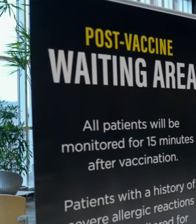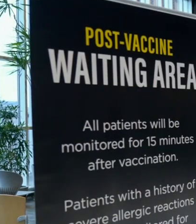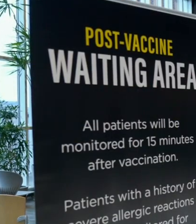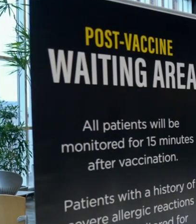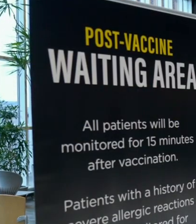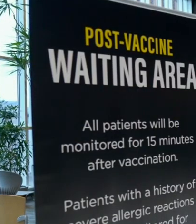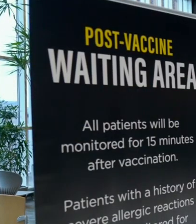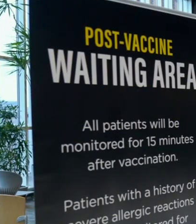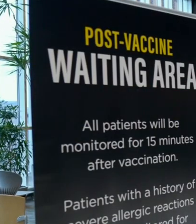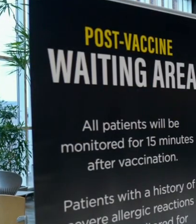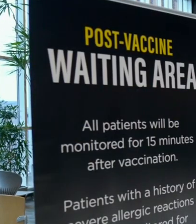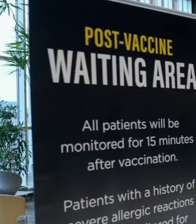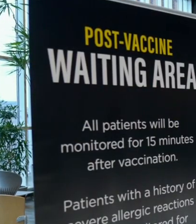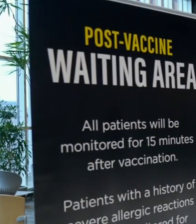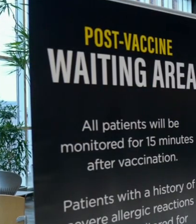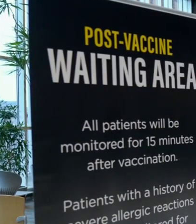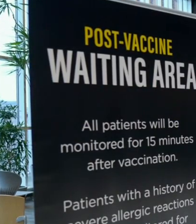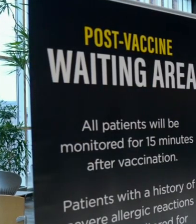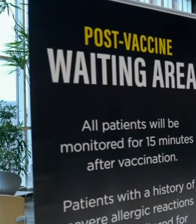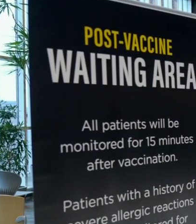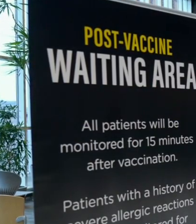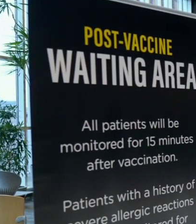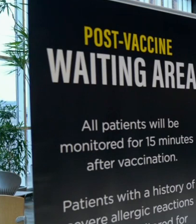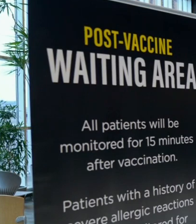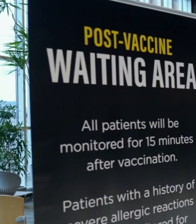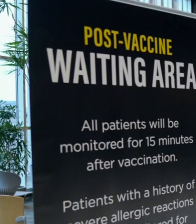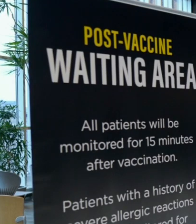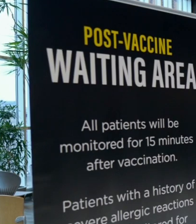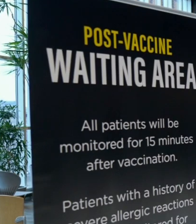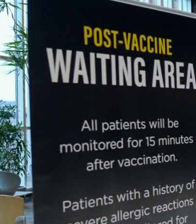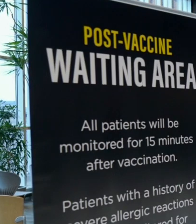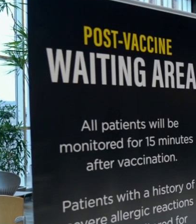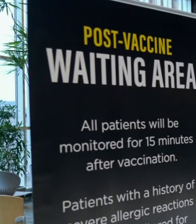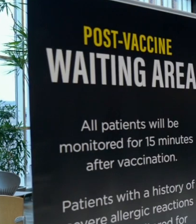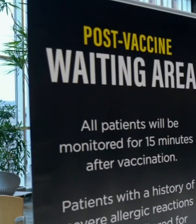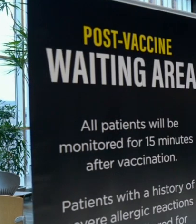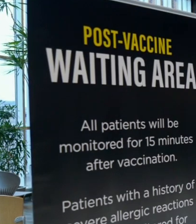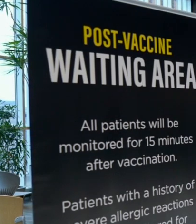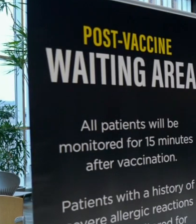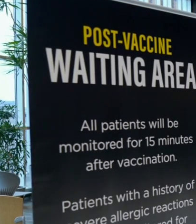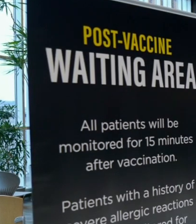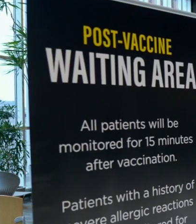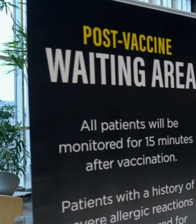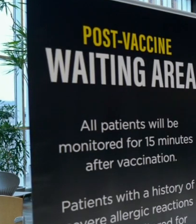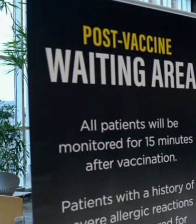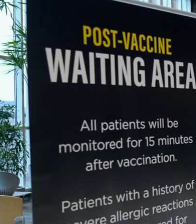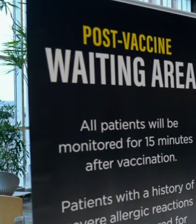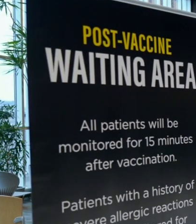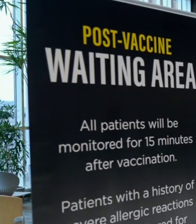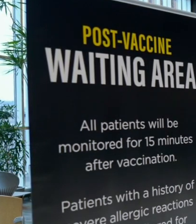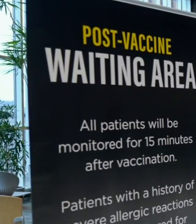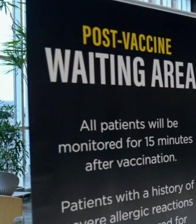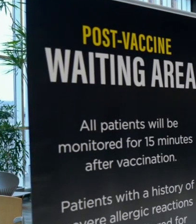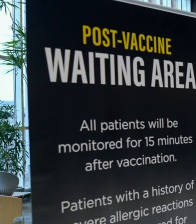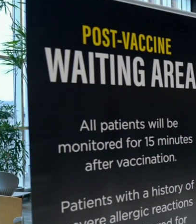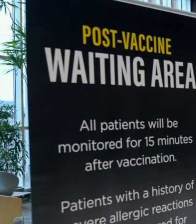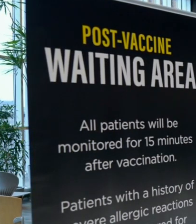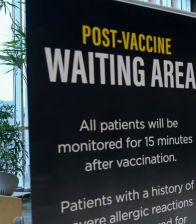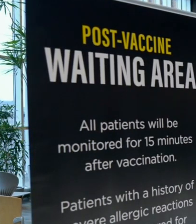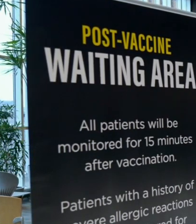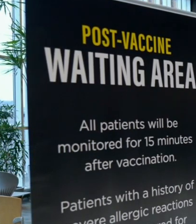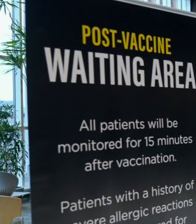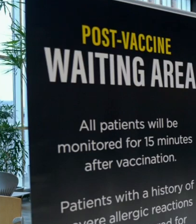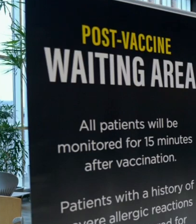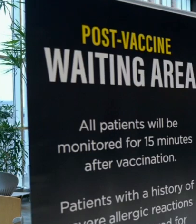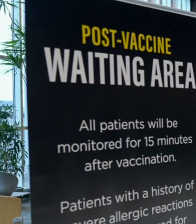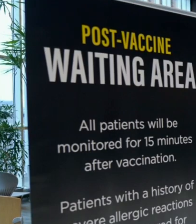language and sign language interpreters. Between 250 and 500 appointments will be available for the first several days,